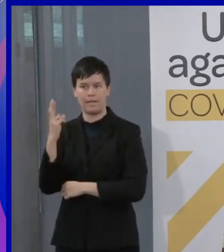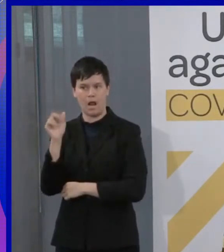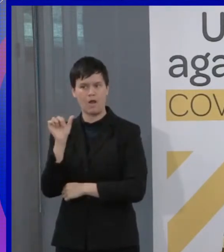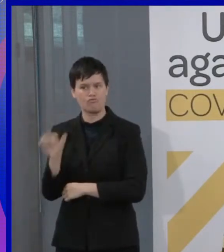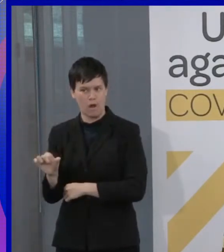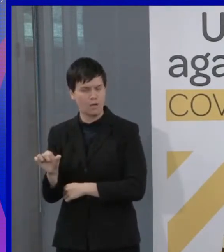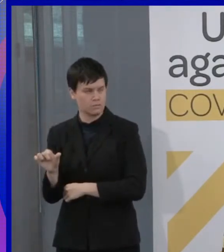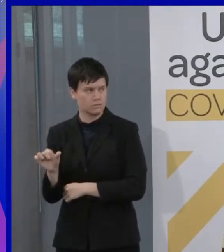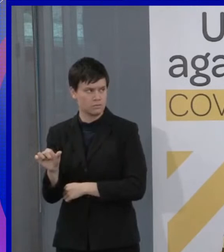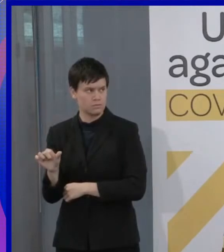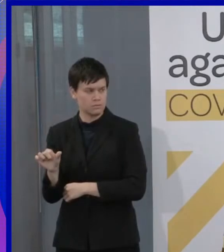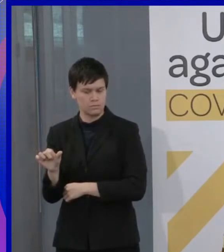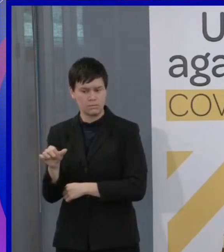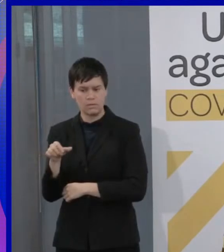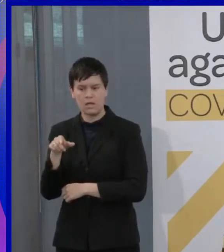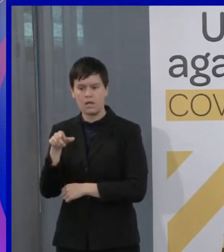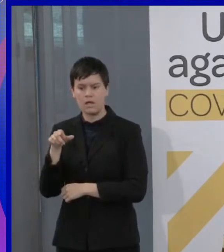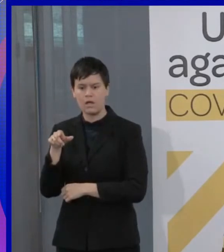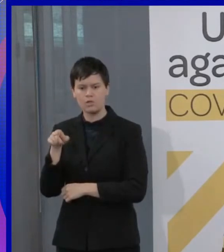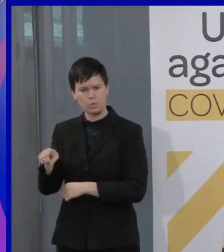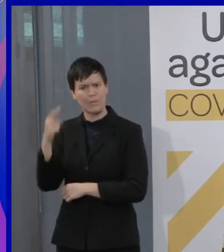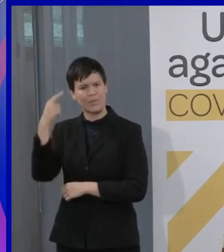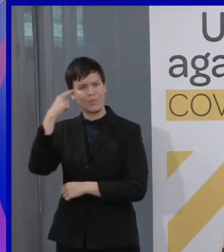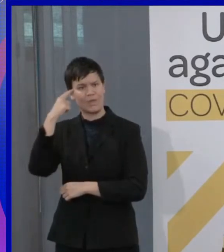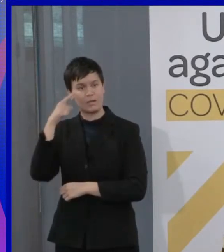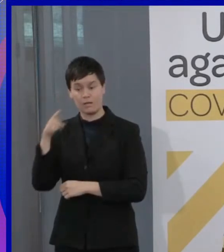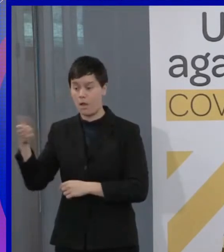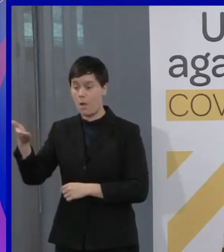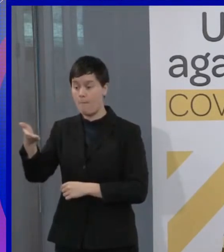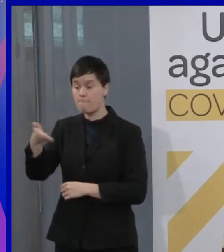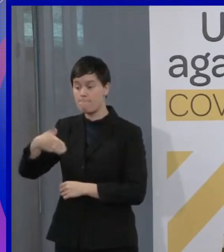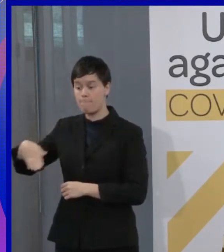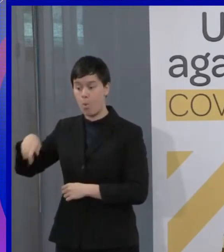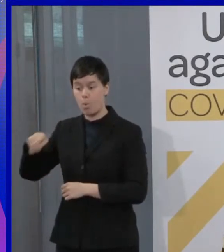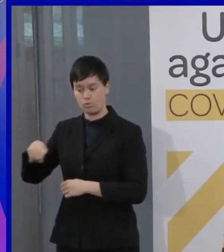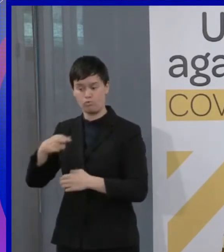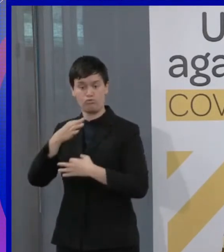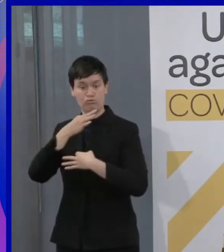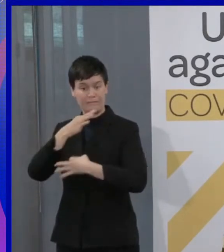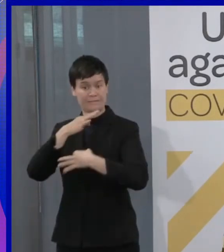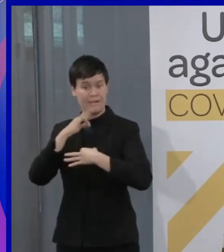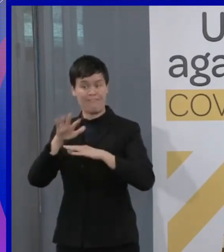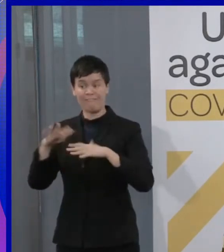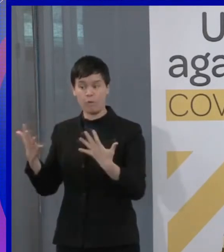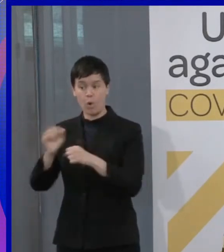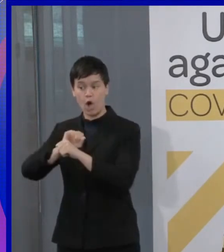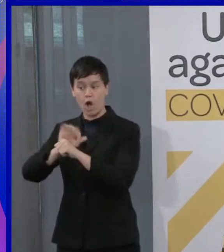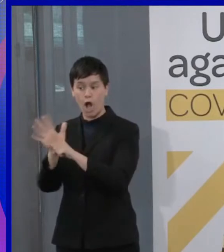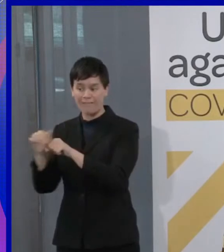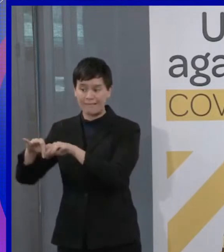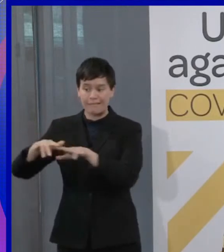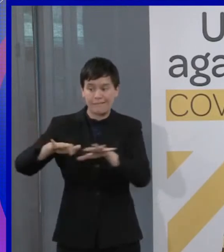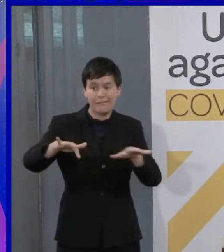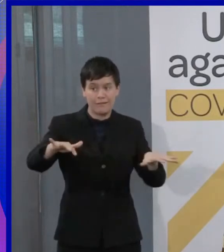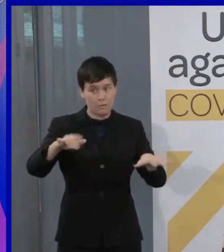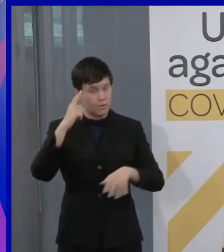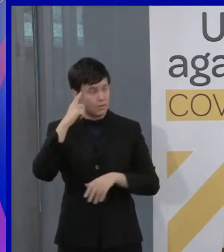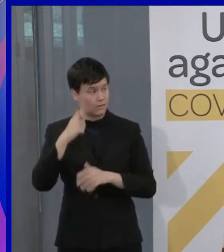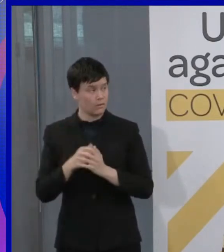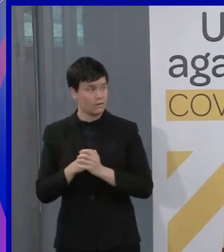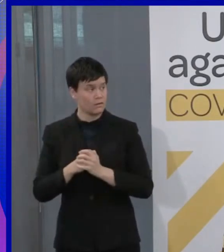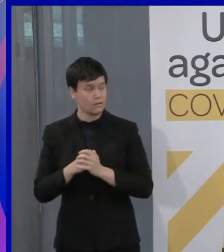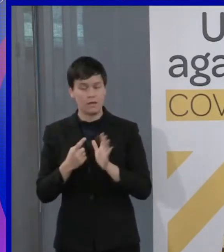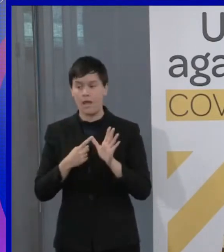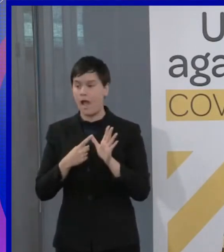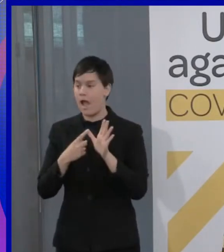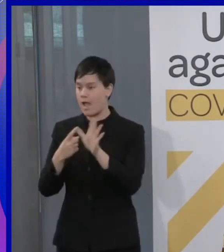it been extended? And how risky is the port in terms of allowing the virus in? So a couple of questions in that. On